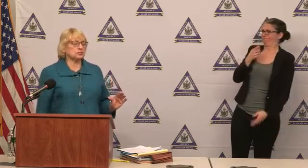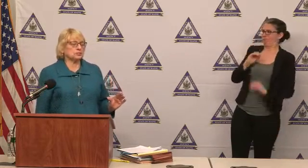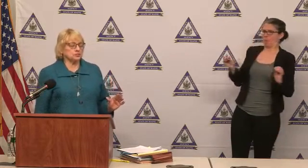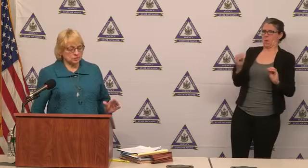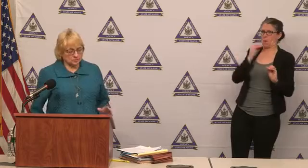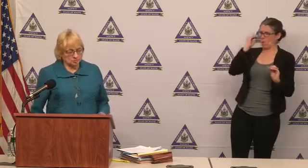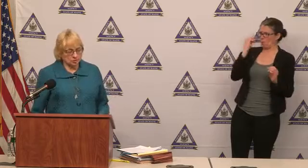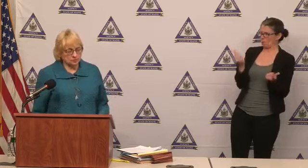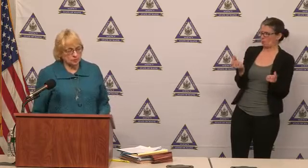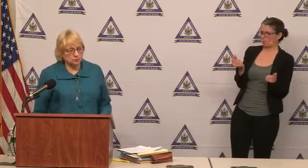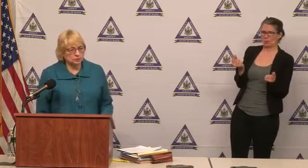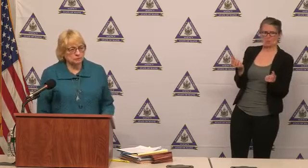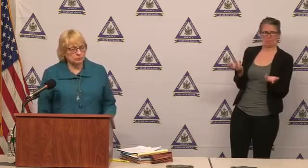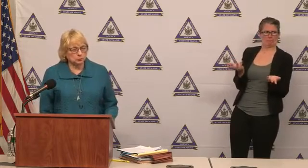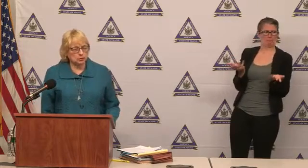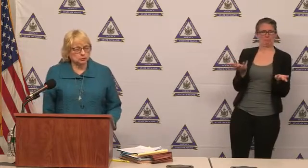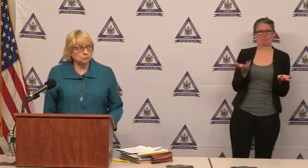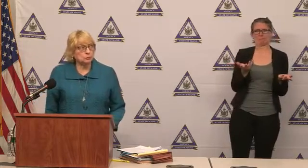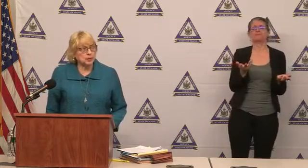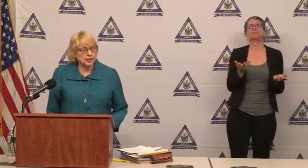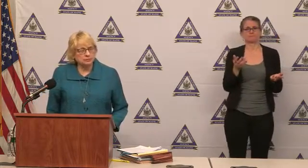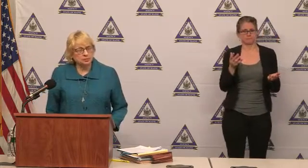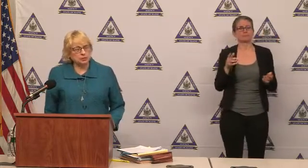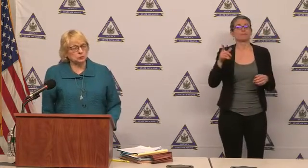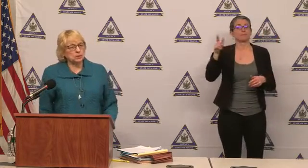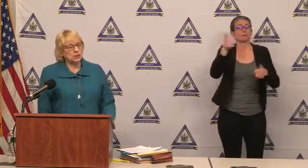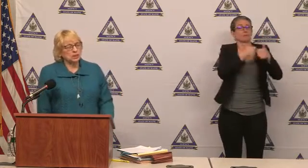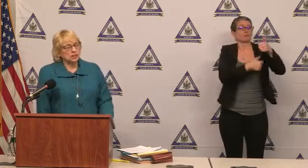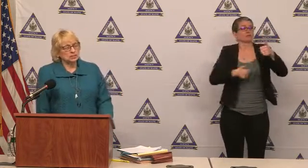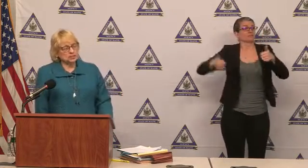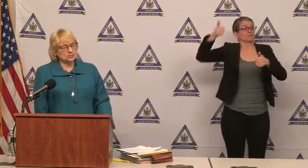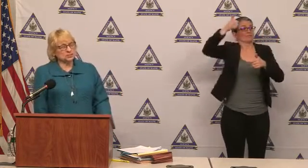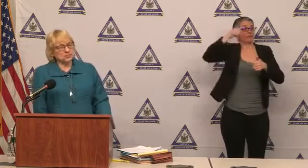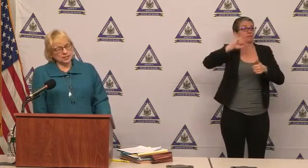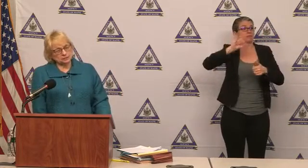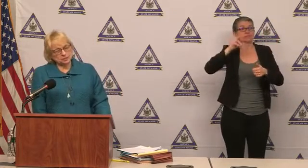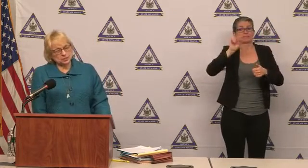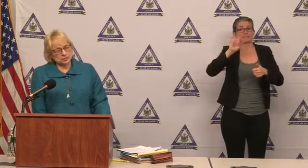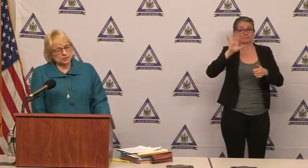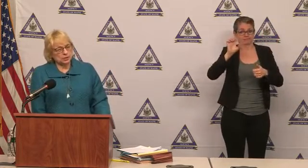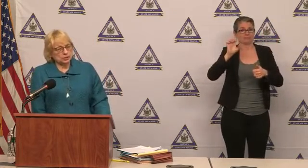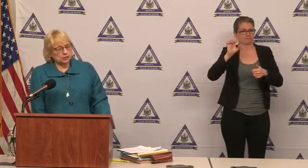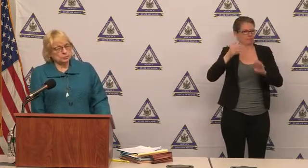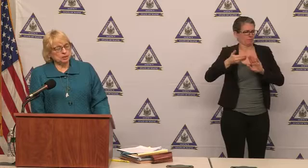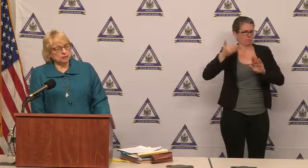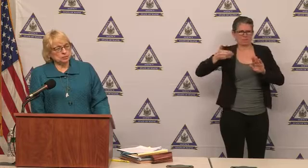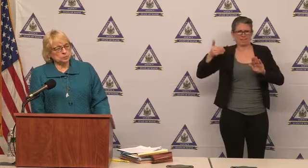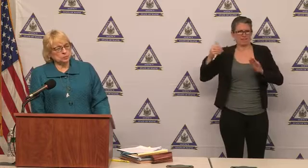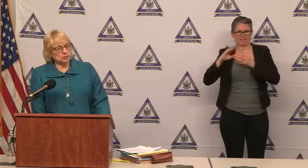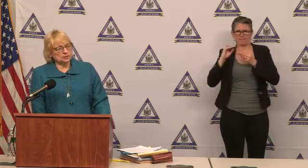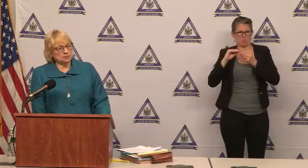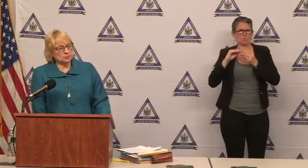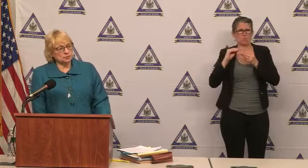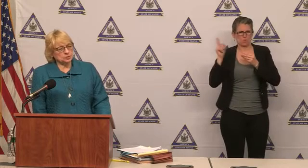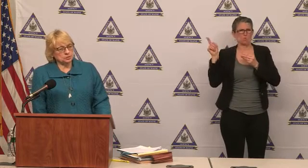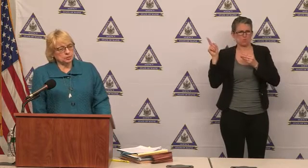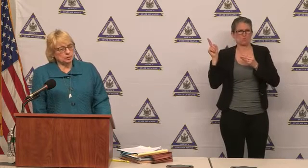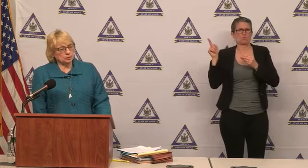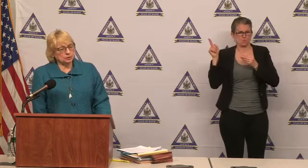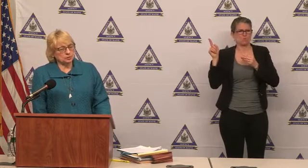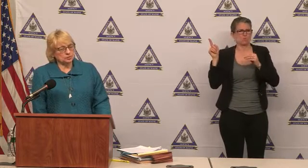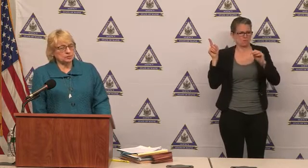According to Chief Justice Softly's order from a week and a half ago, I did not see that FED measures were part of the